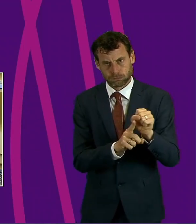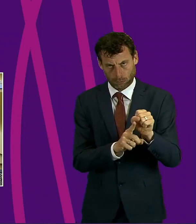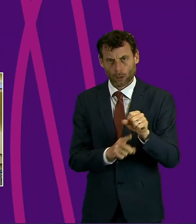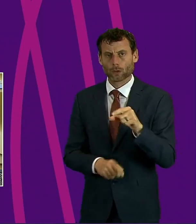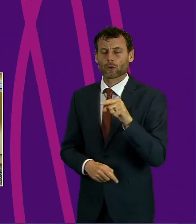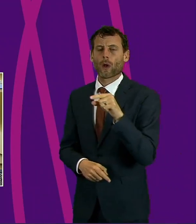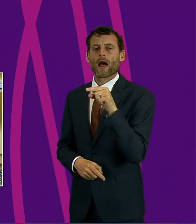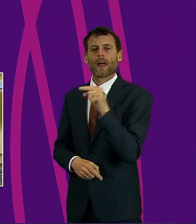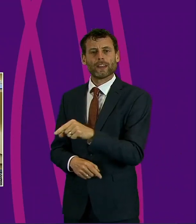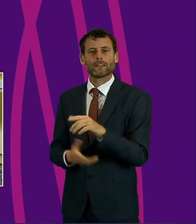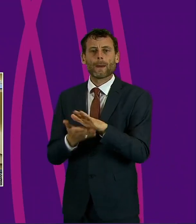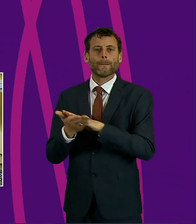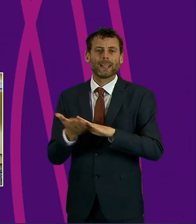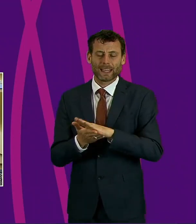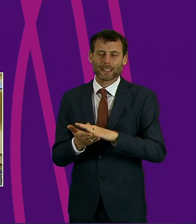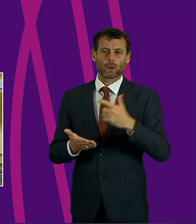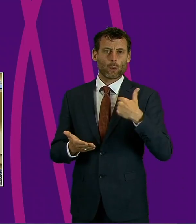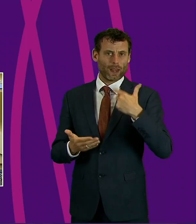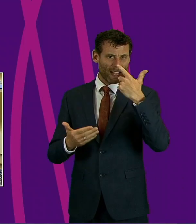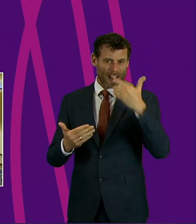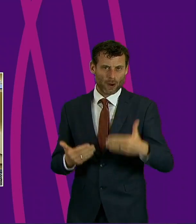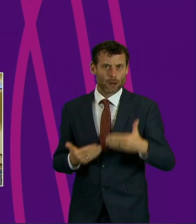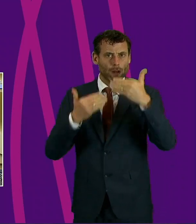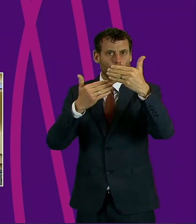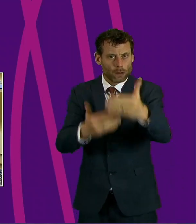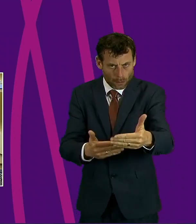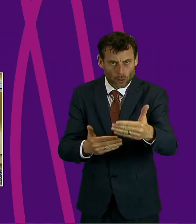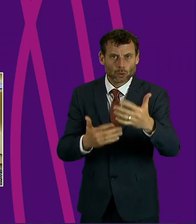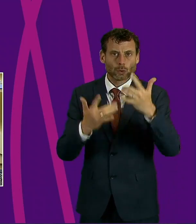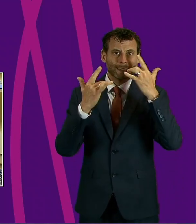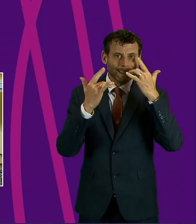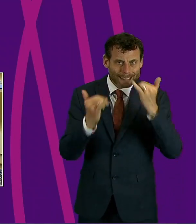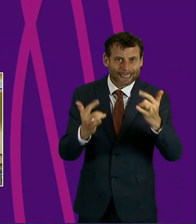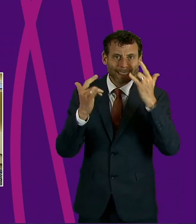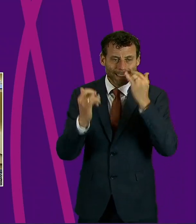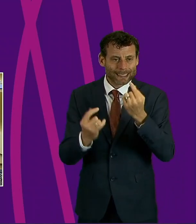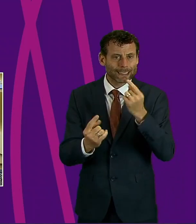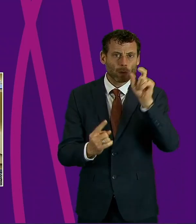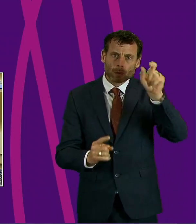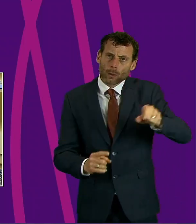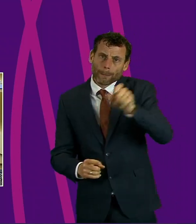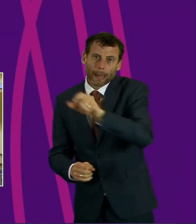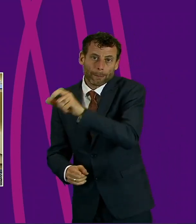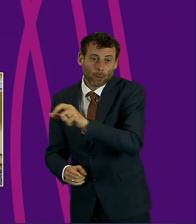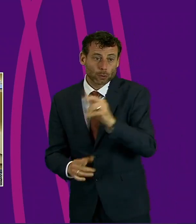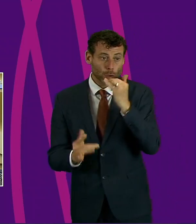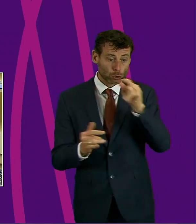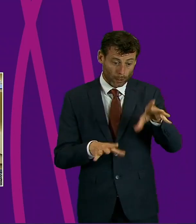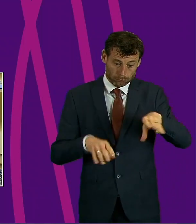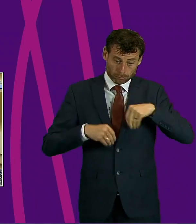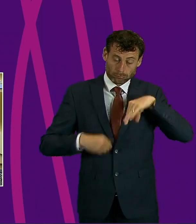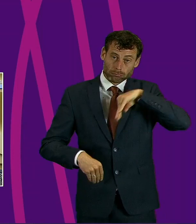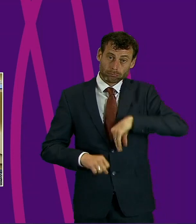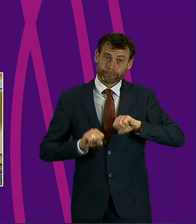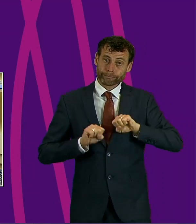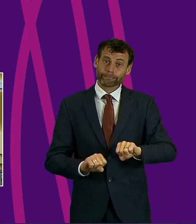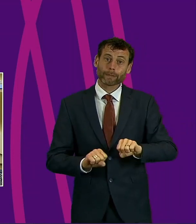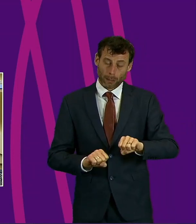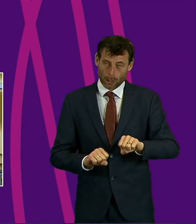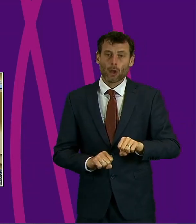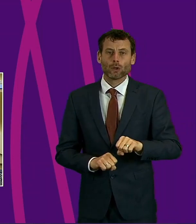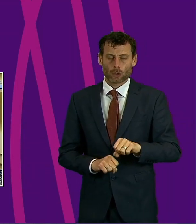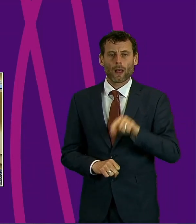of these tests, hopefully into use with individuals. Test, trace and isolate will fundamentally be based on diagnostic testing, but